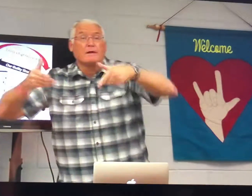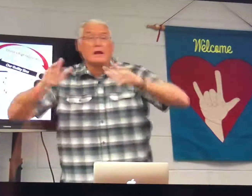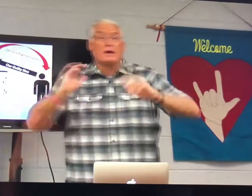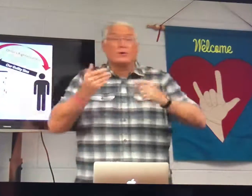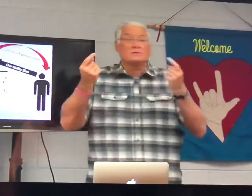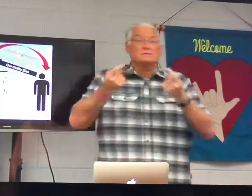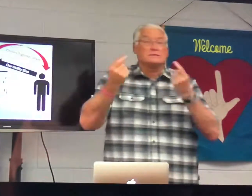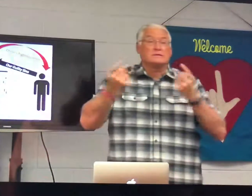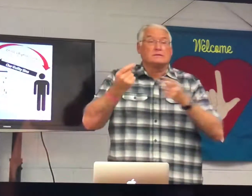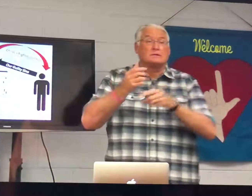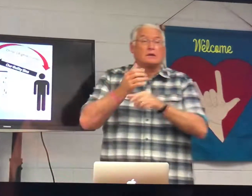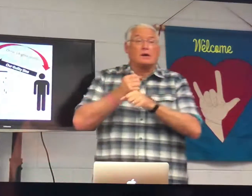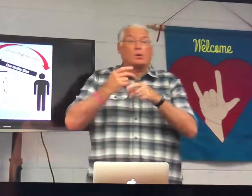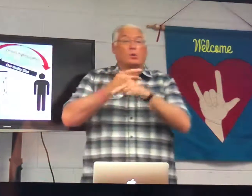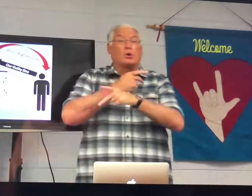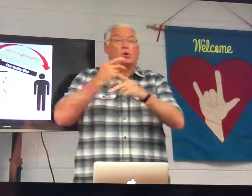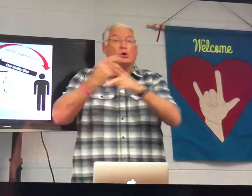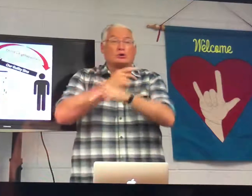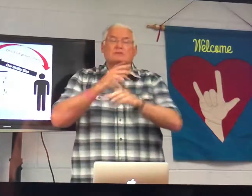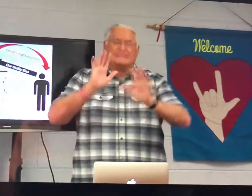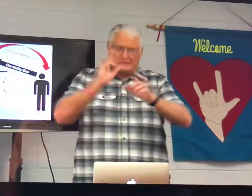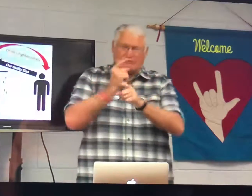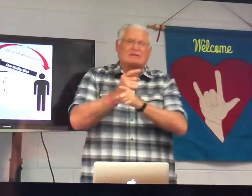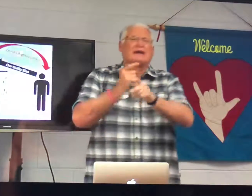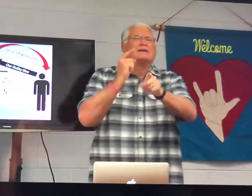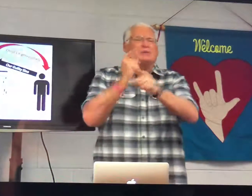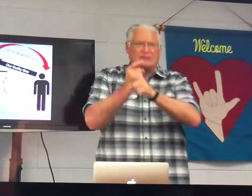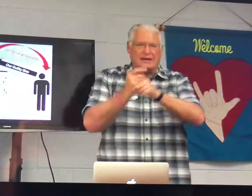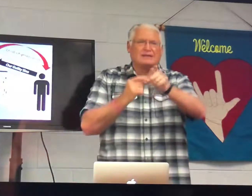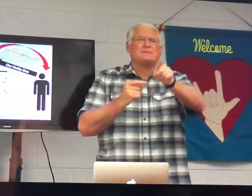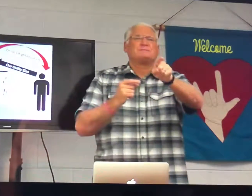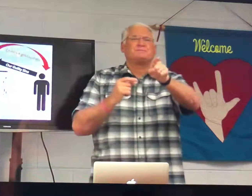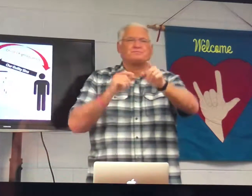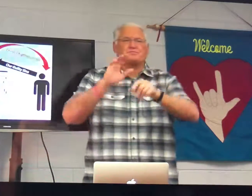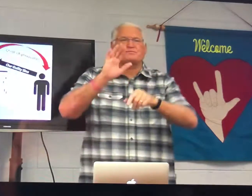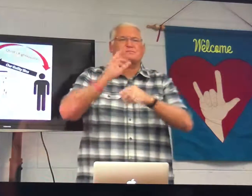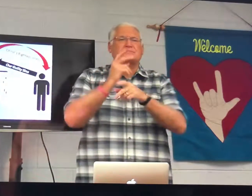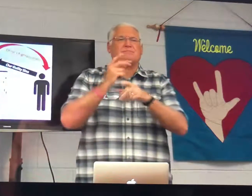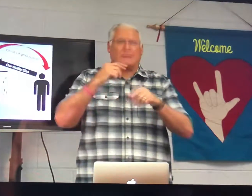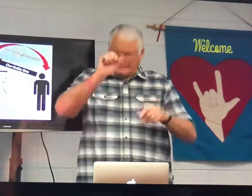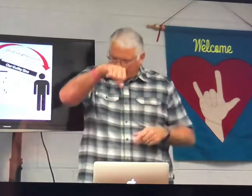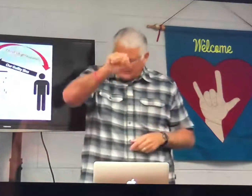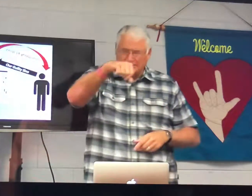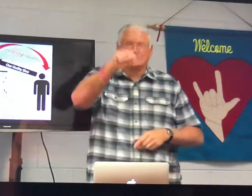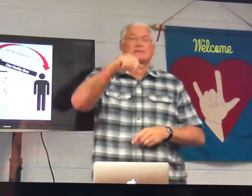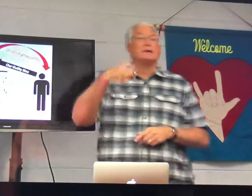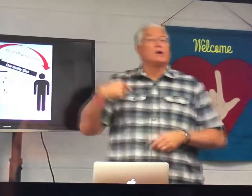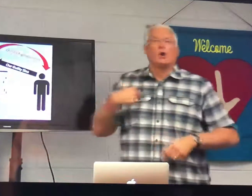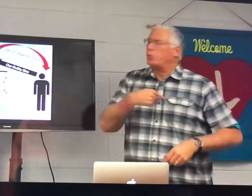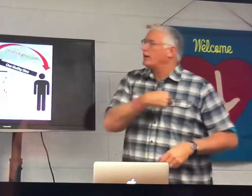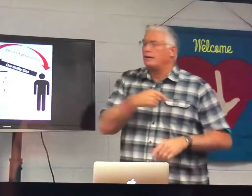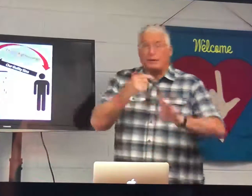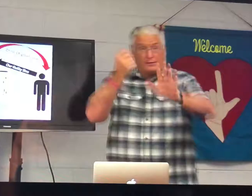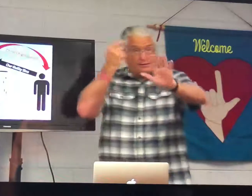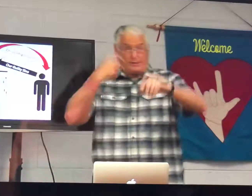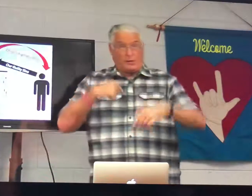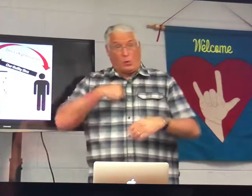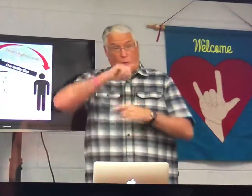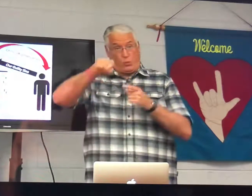Reaching for that one. 1-2. It's the one thing that you do know about the majority of guys in this lineup. They like to swing